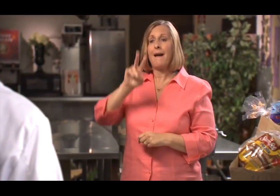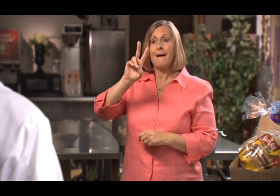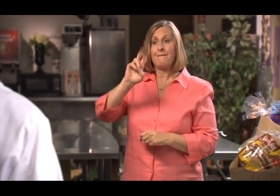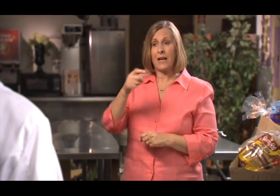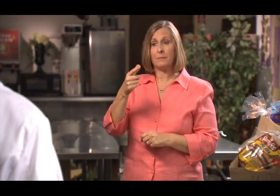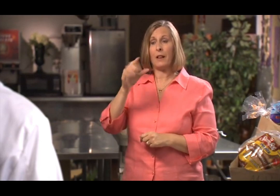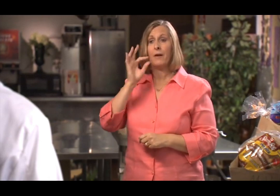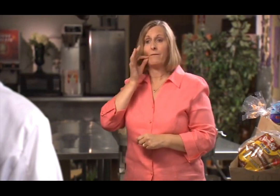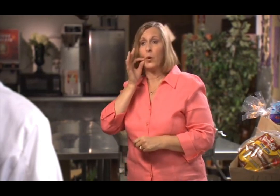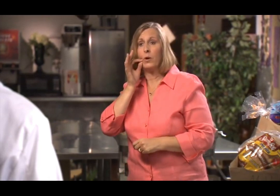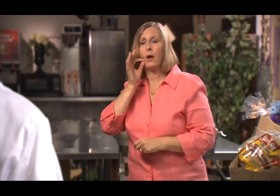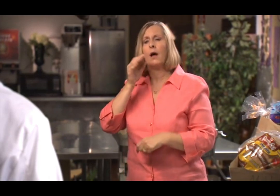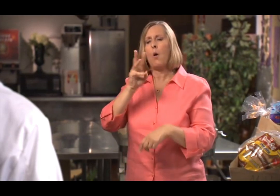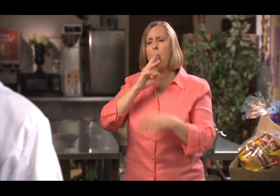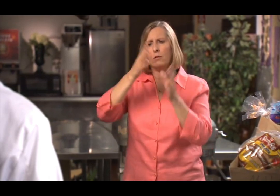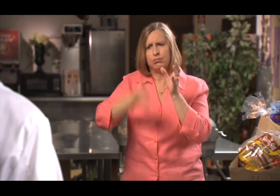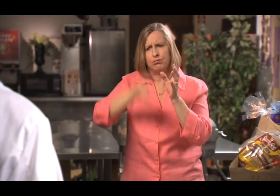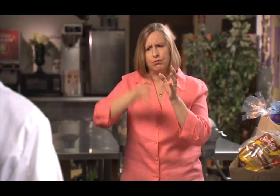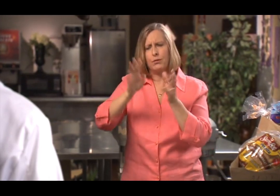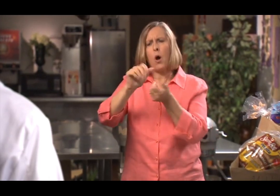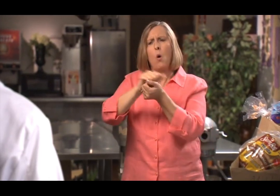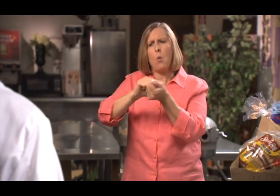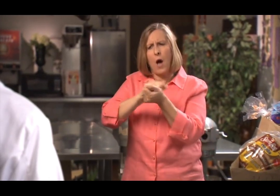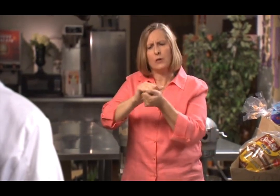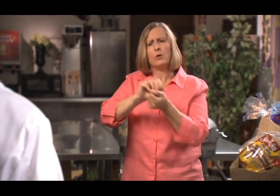Wash the vegetables and fruits thoroughly with running water.